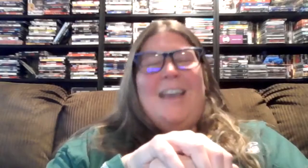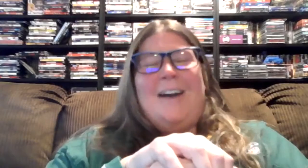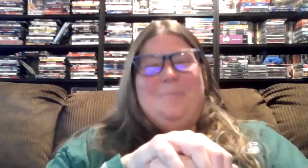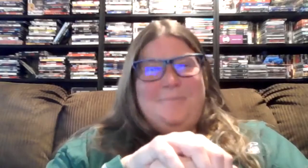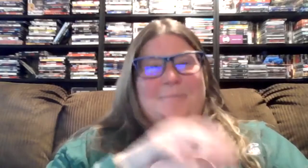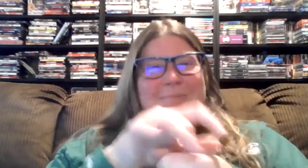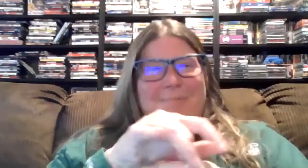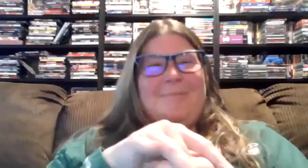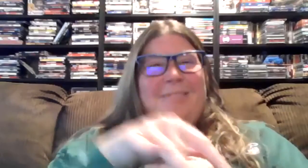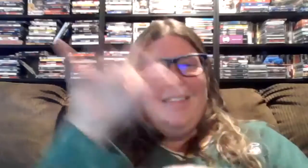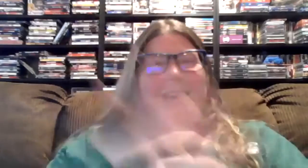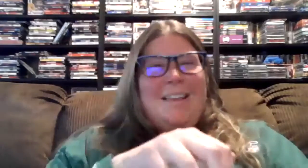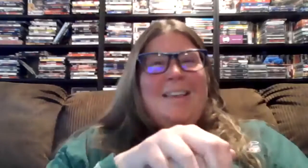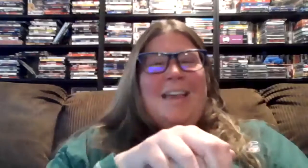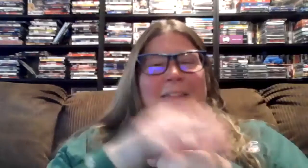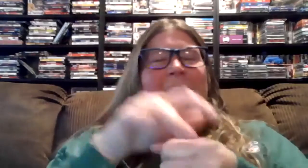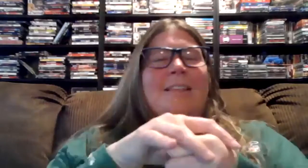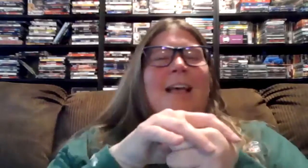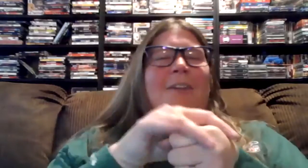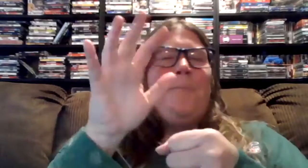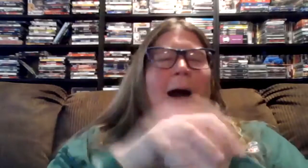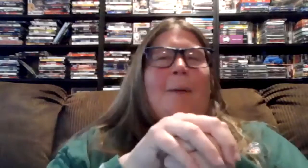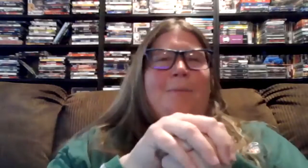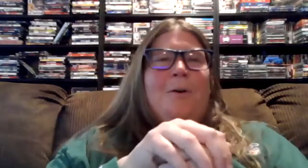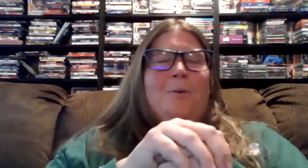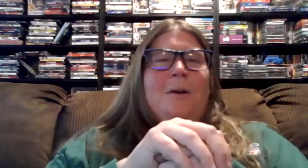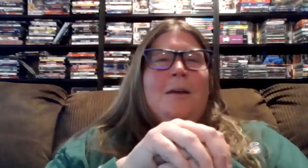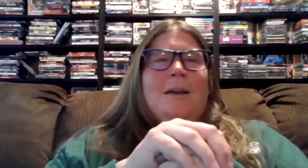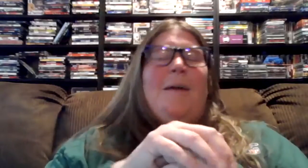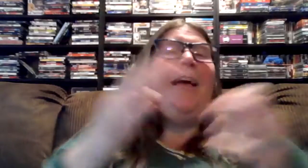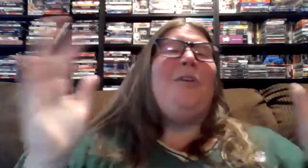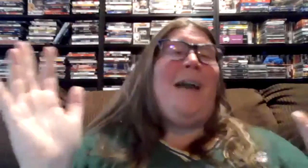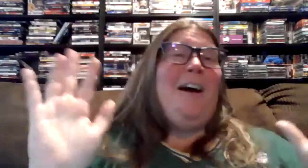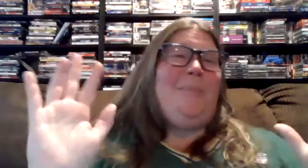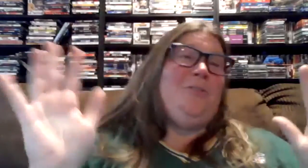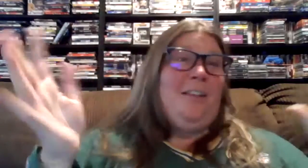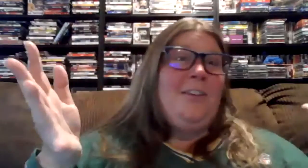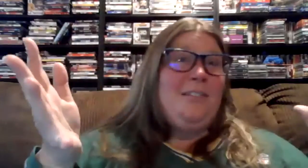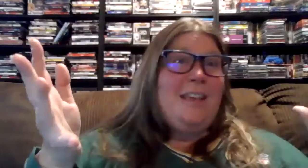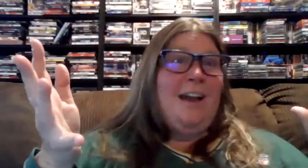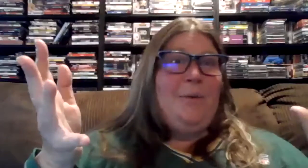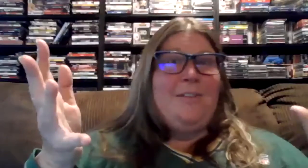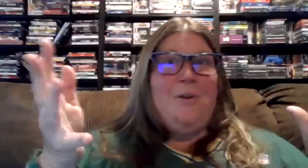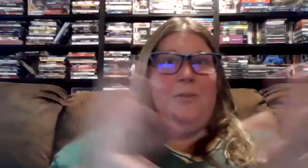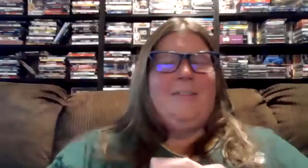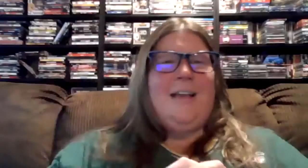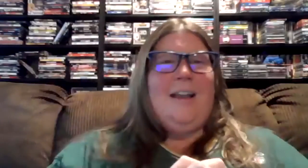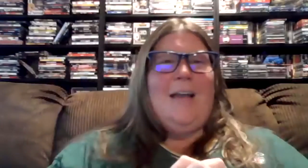Yep. Got it. Yeah, this is the sign for pop. So, and that's what my husband drinks. So you'd think I would know the sign. I would